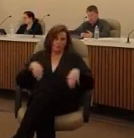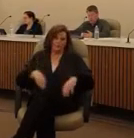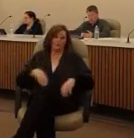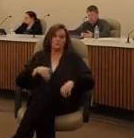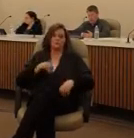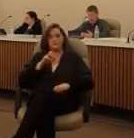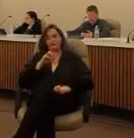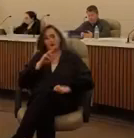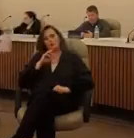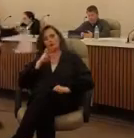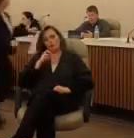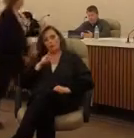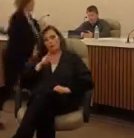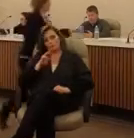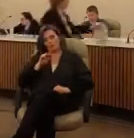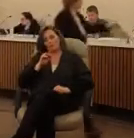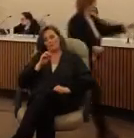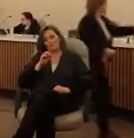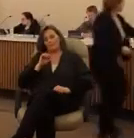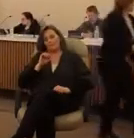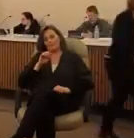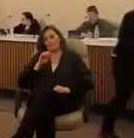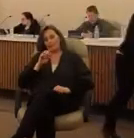Meadow that are nearby.